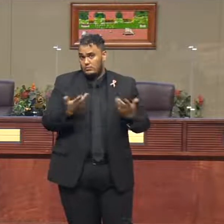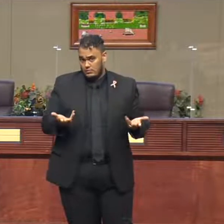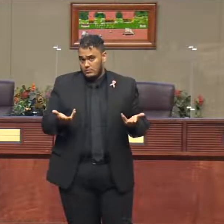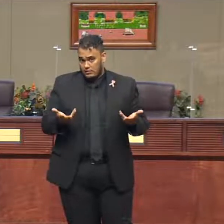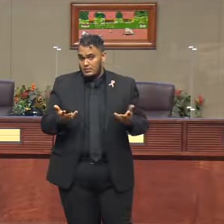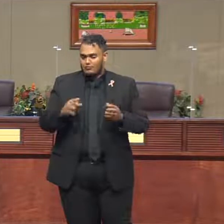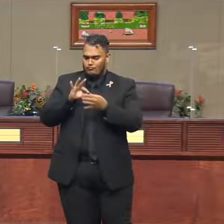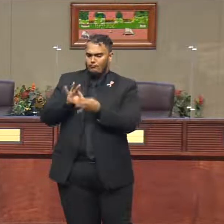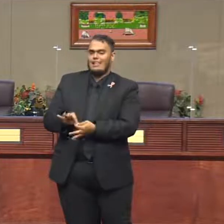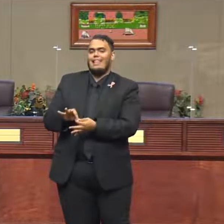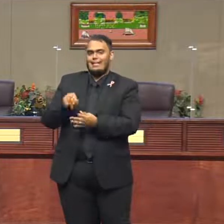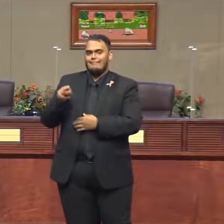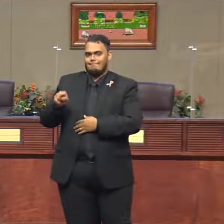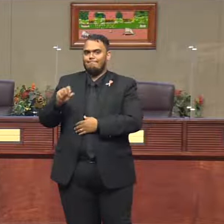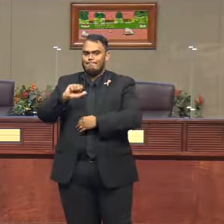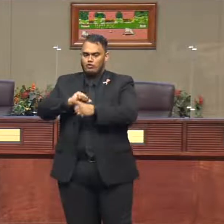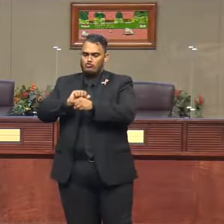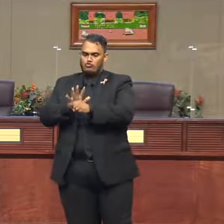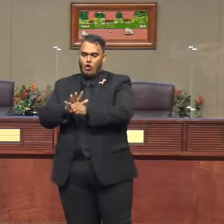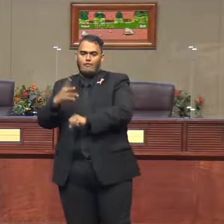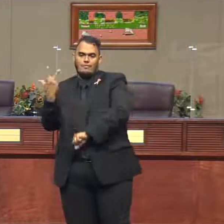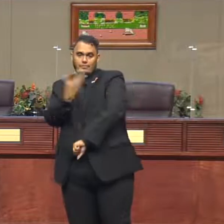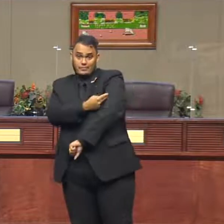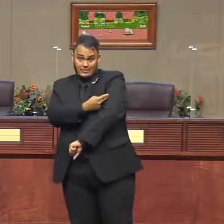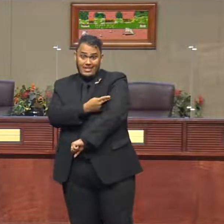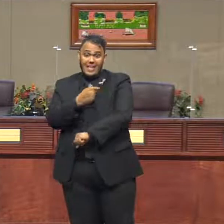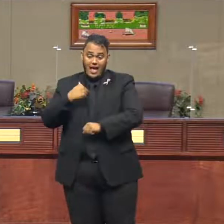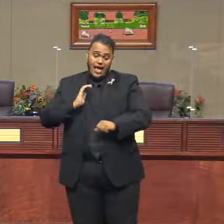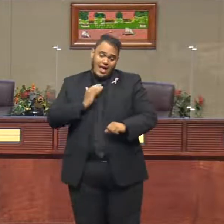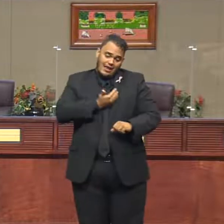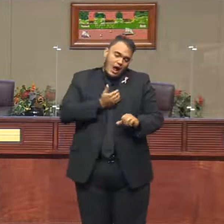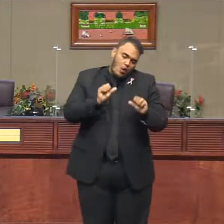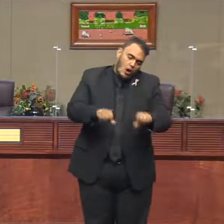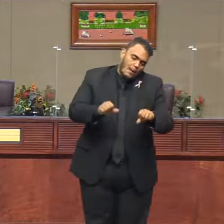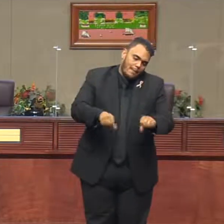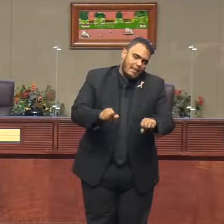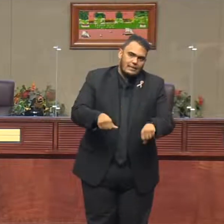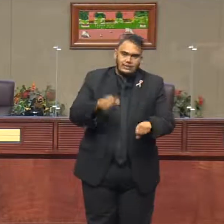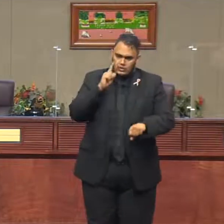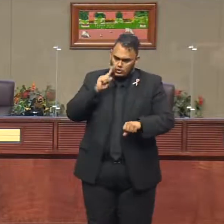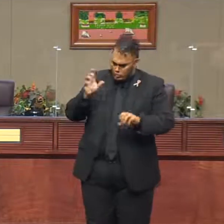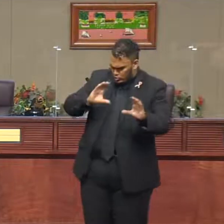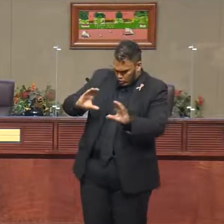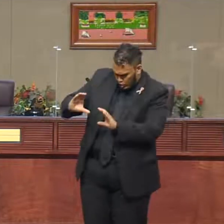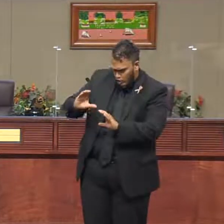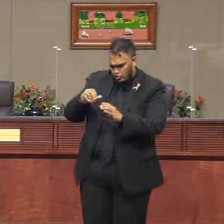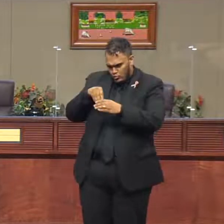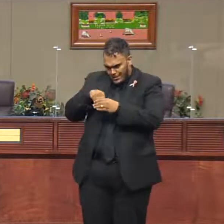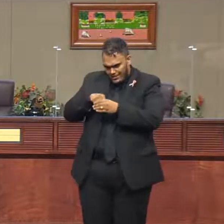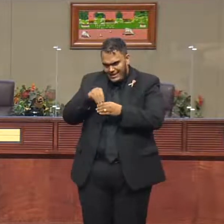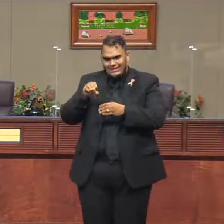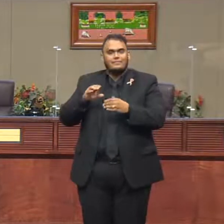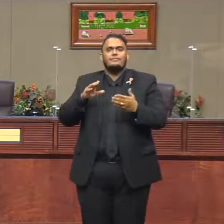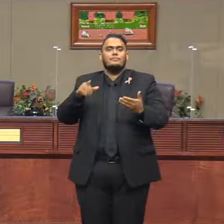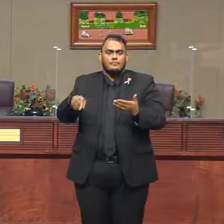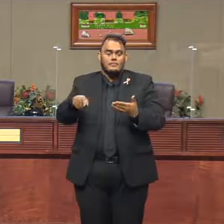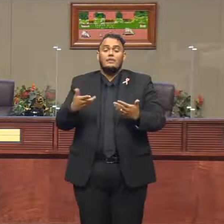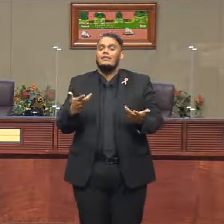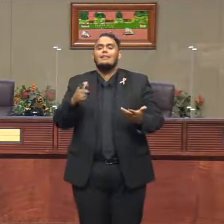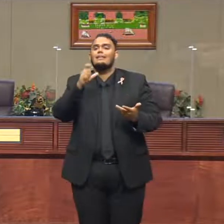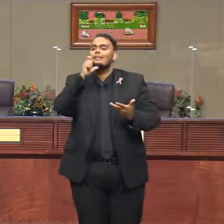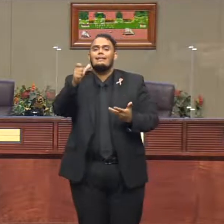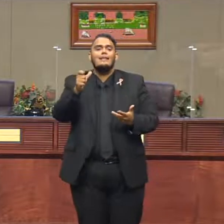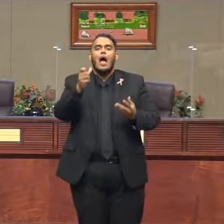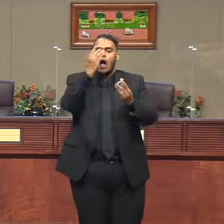our abilities to search within the CDC databases, but it didn't report by county, it reported